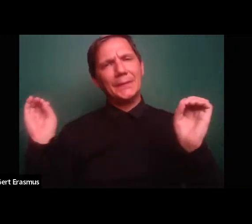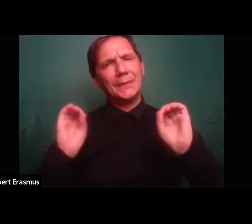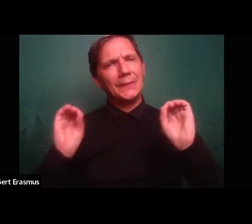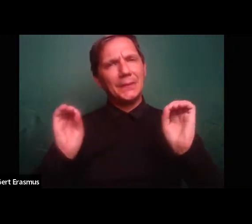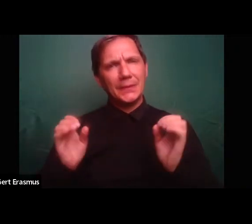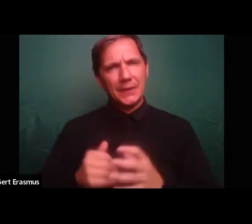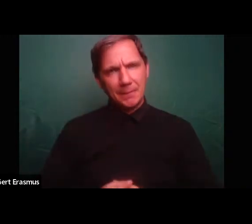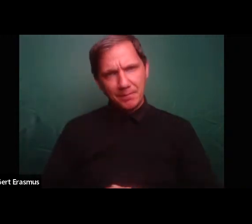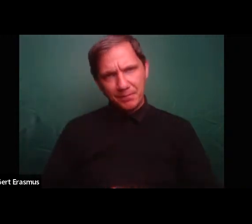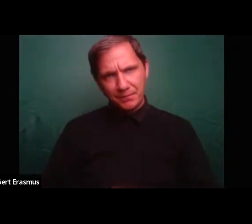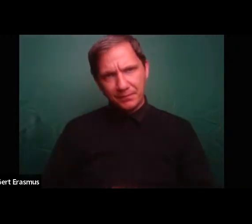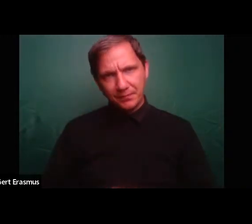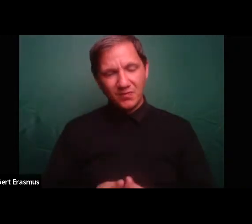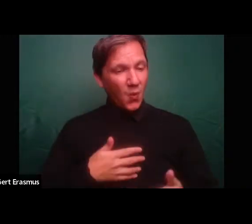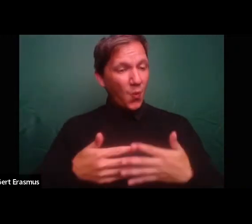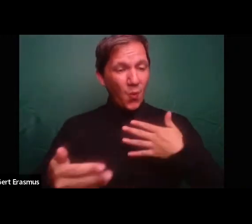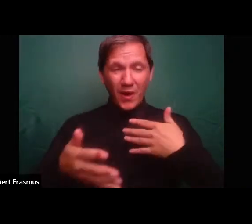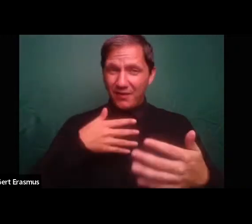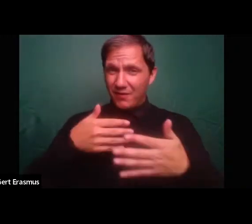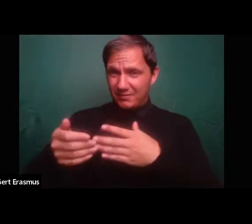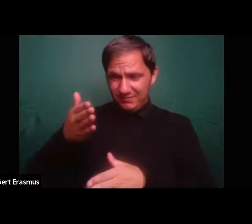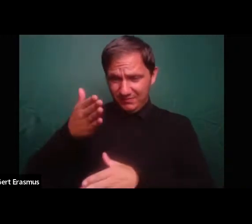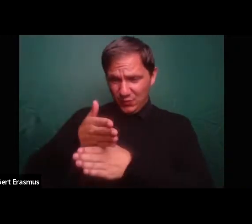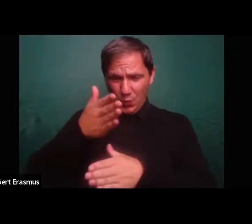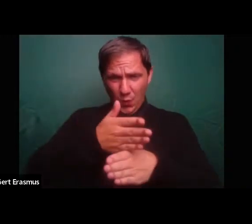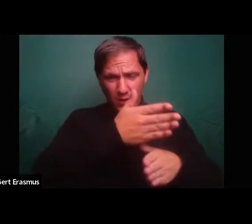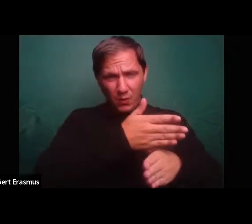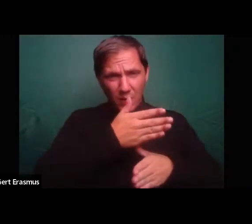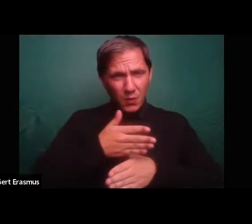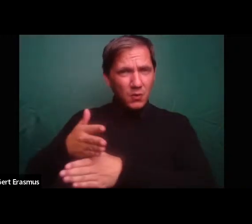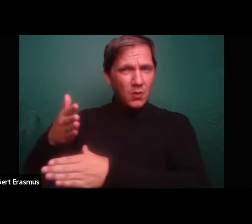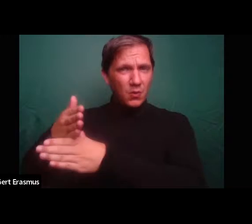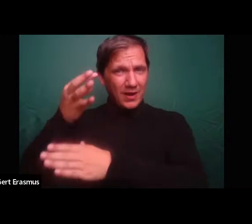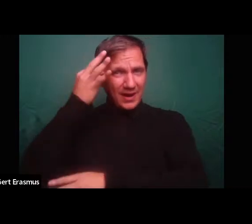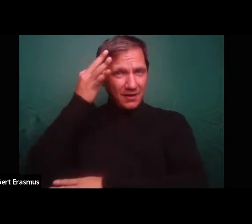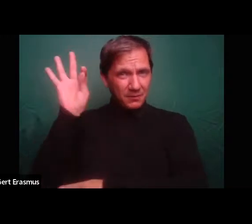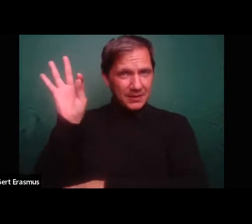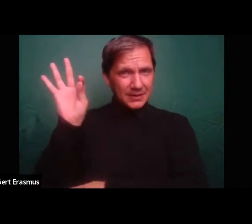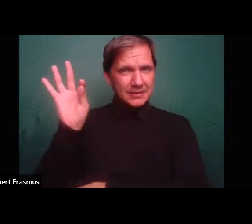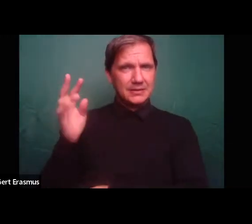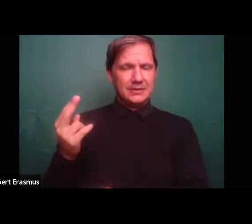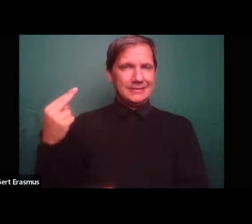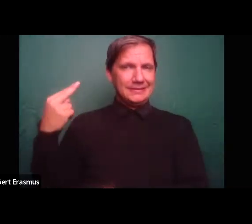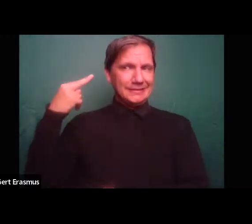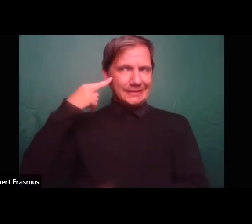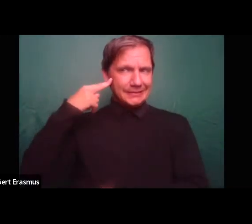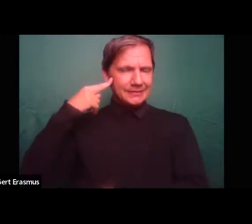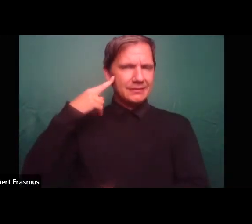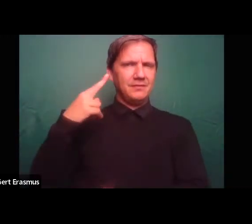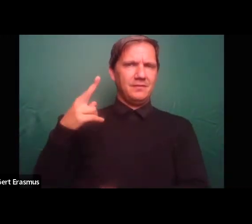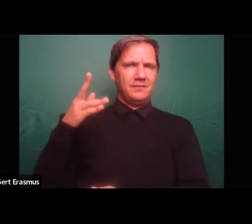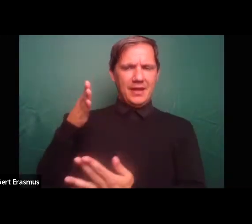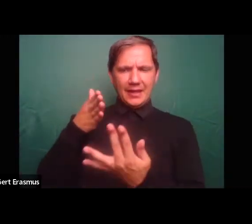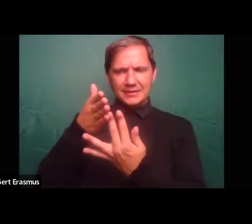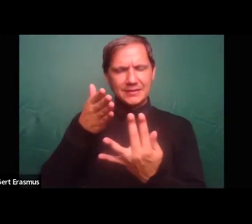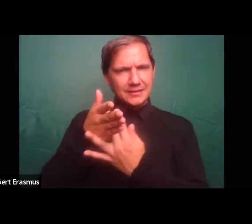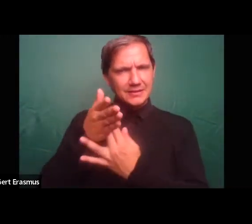in whatever work that they do. Deaf people have access. Deaf people